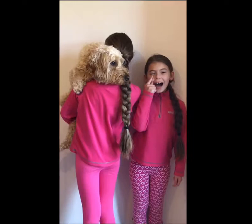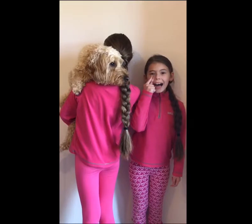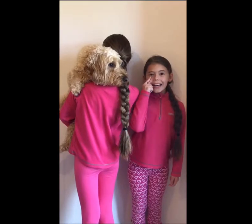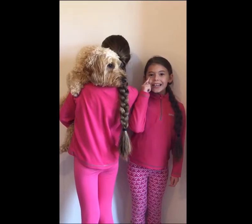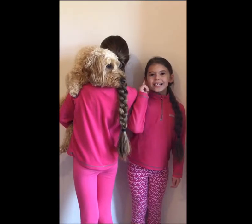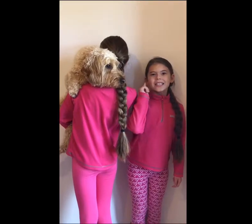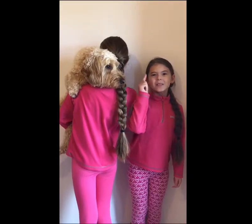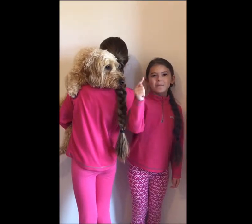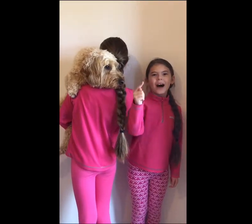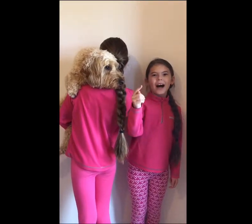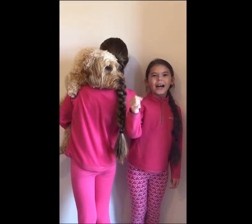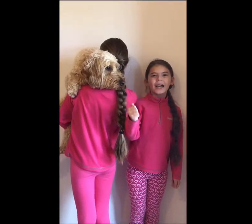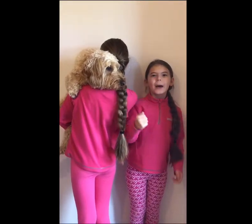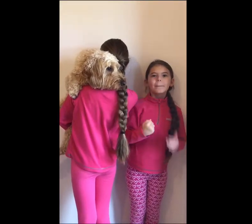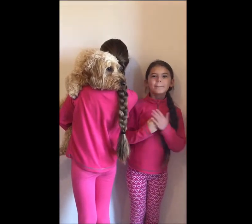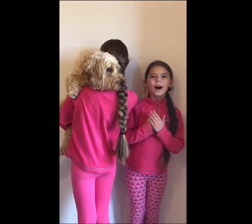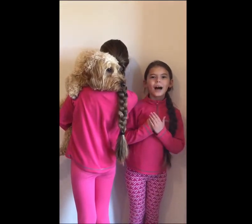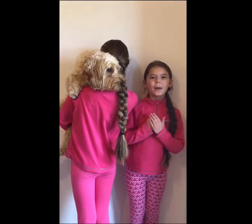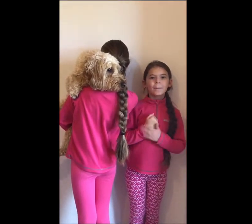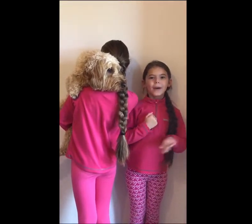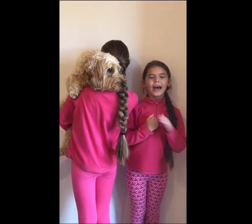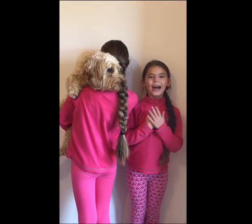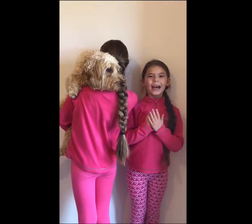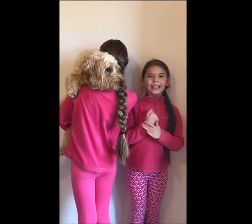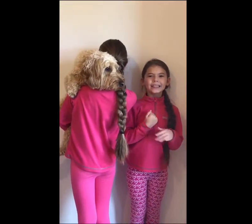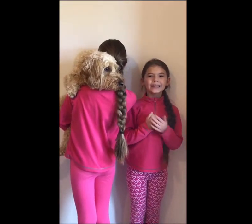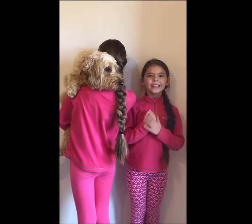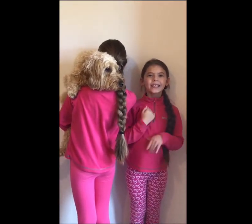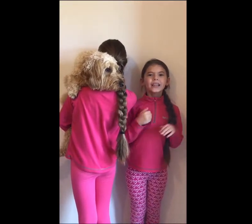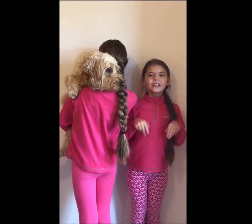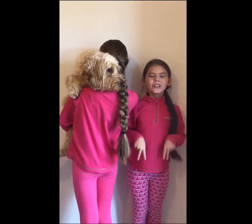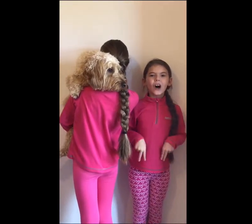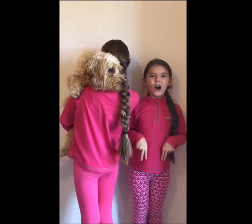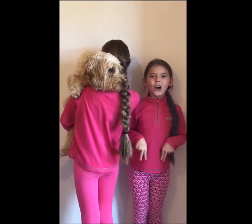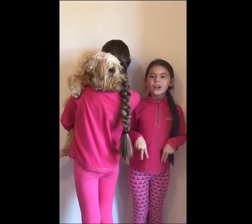I spy my pet dog,